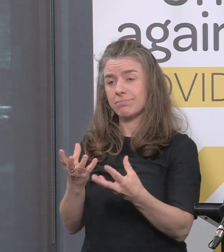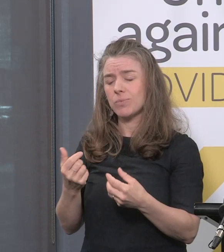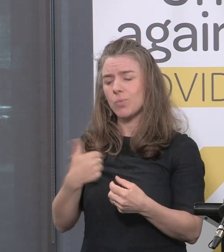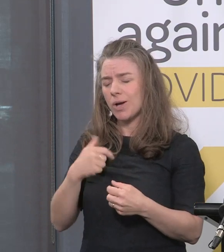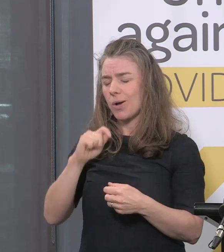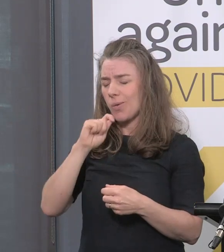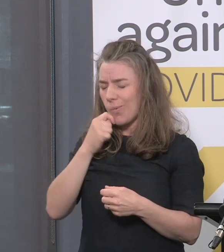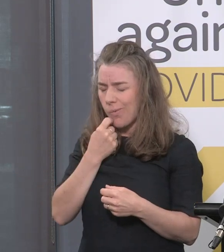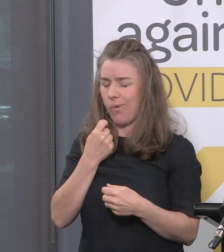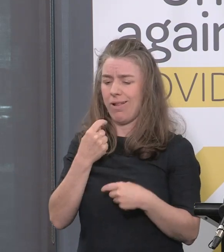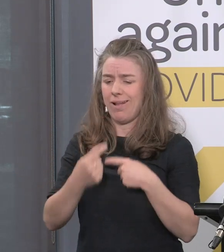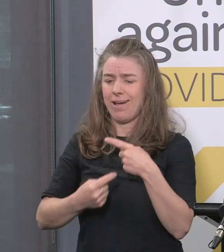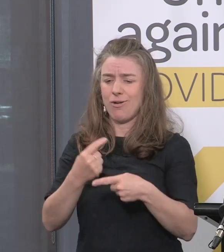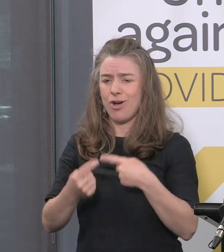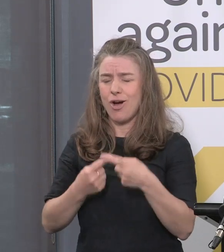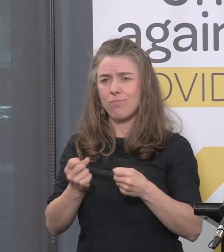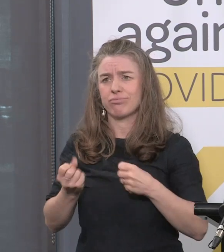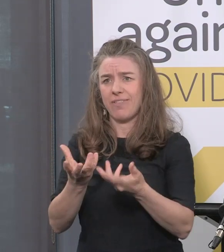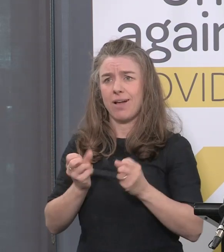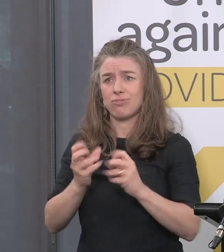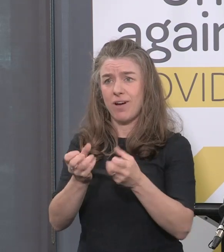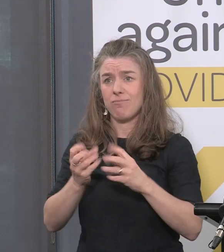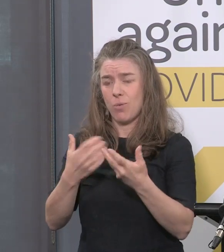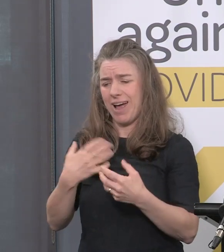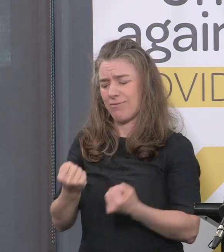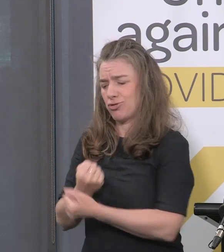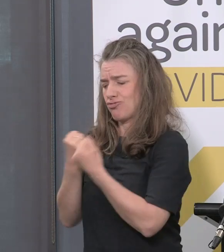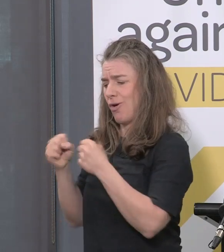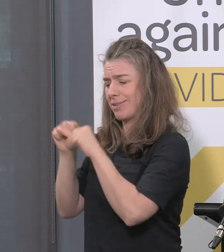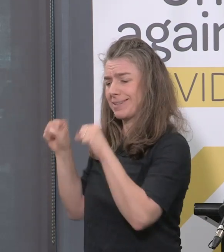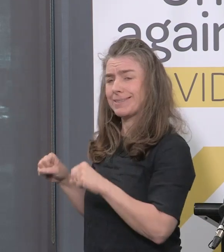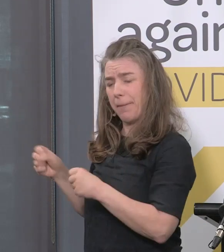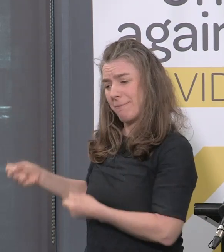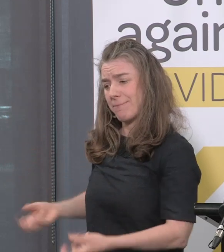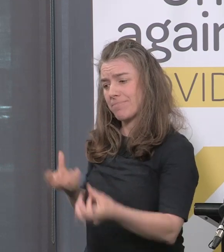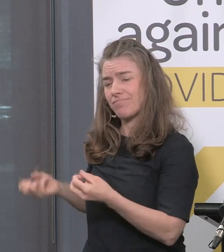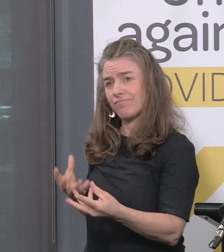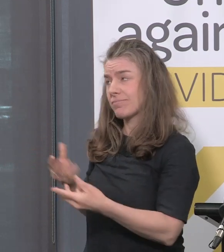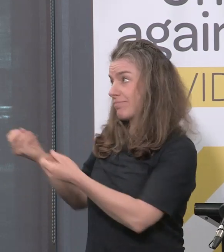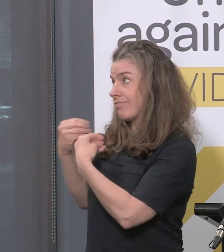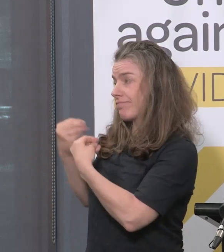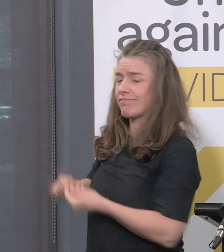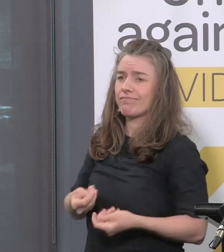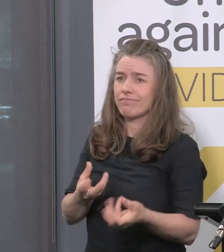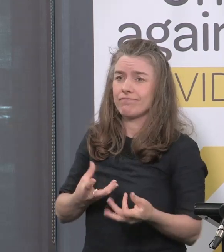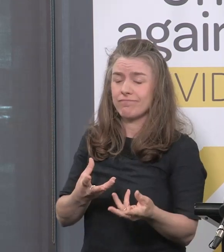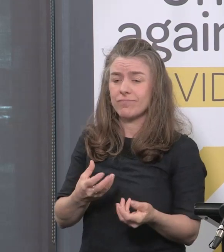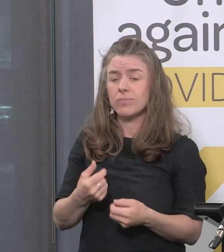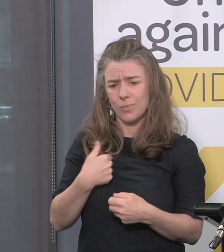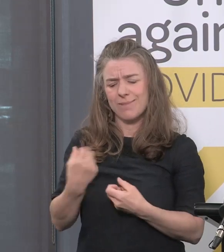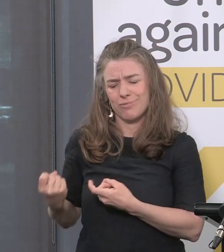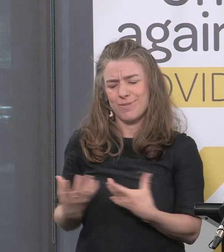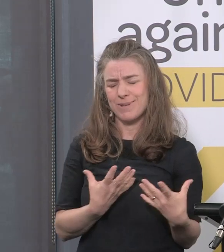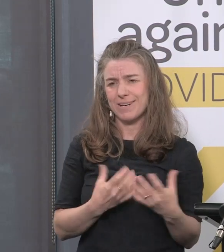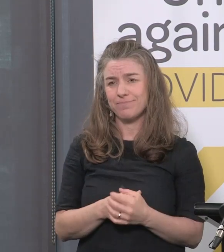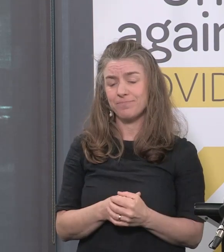and fulfil our promise to you. We are prepared, and while we are experiencing a run on demand, it is not